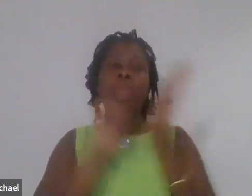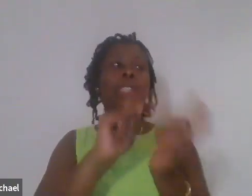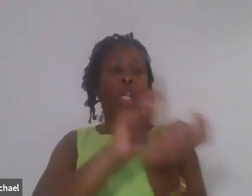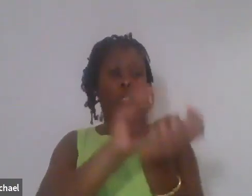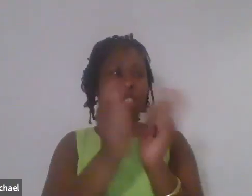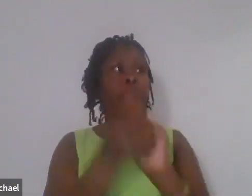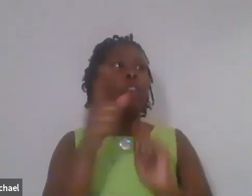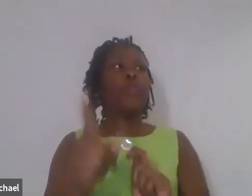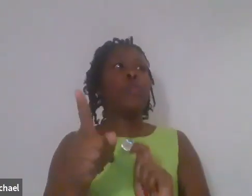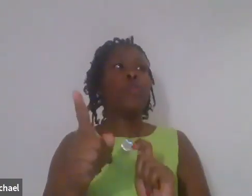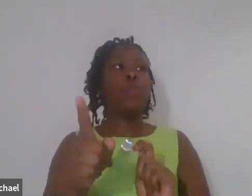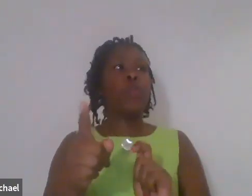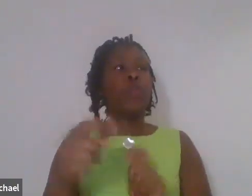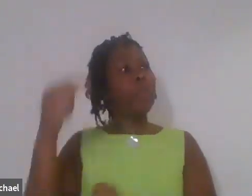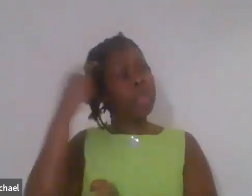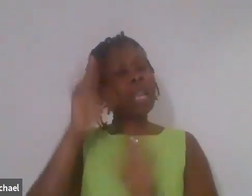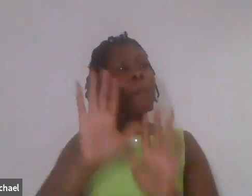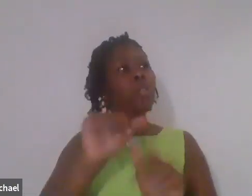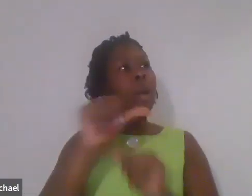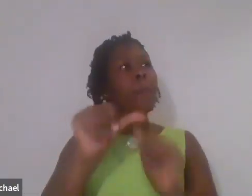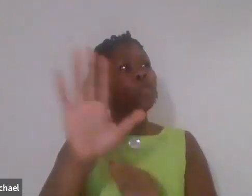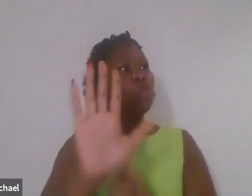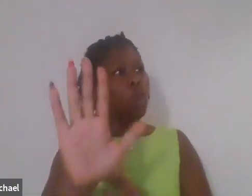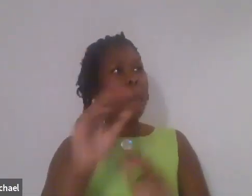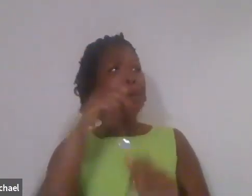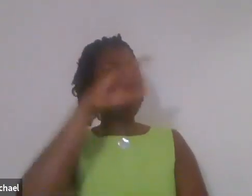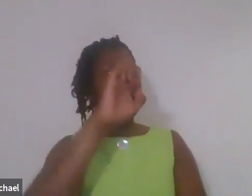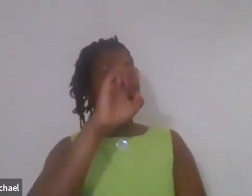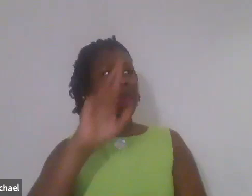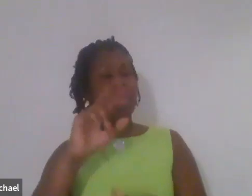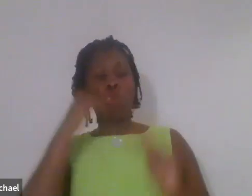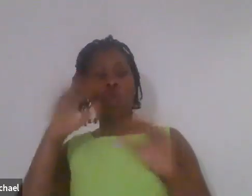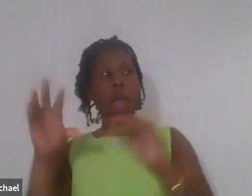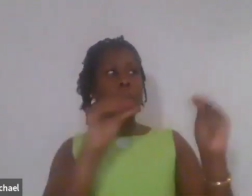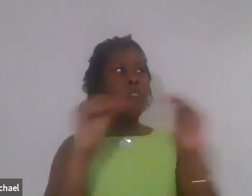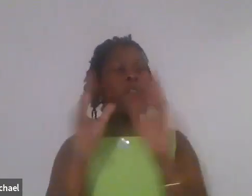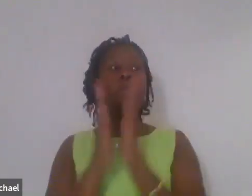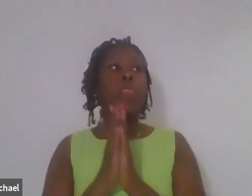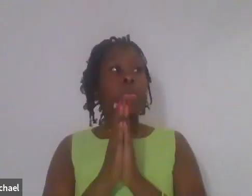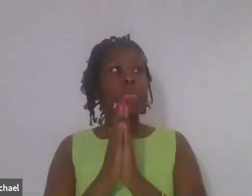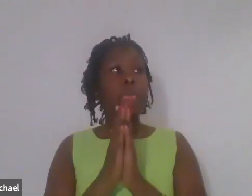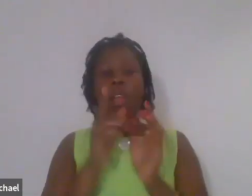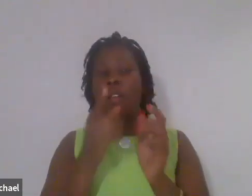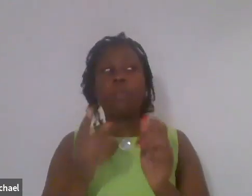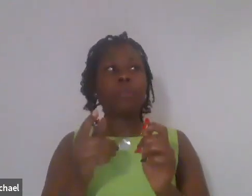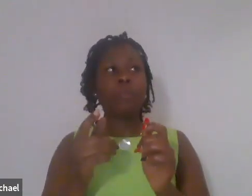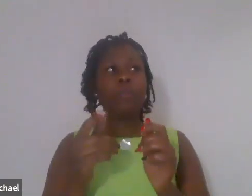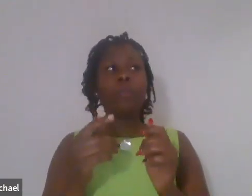that can get a mentor who can change. Think about your pen, about your pen. Person you can